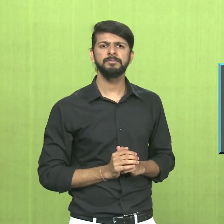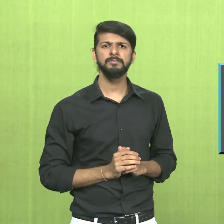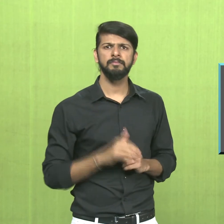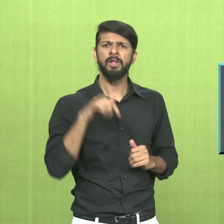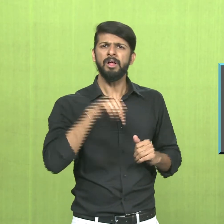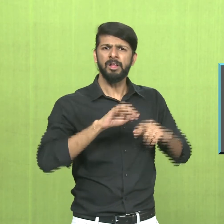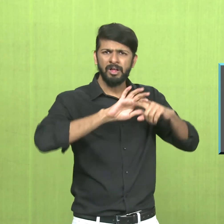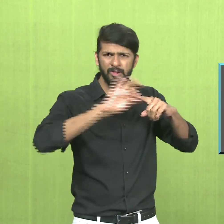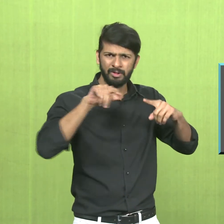comparatively new.